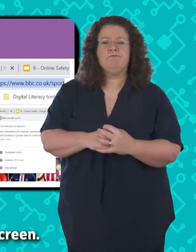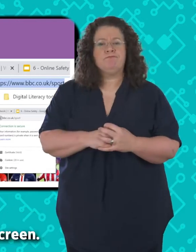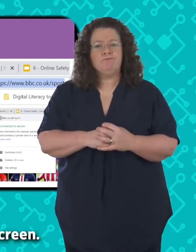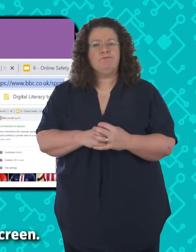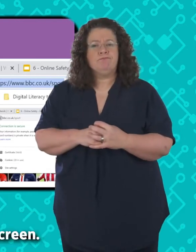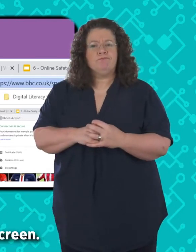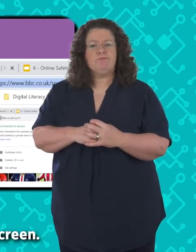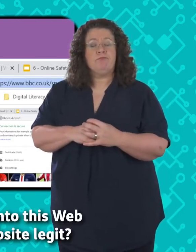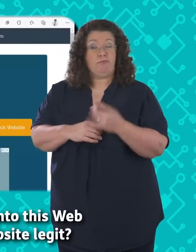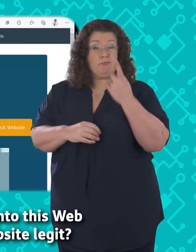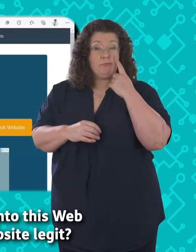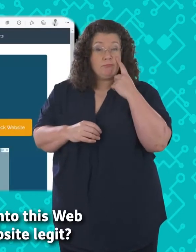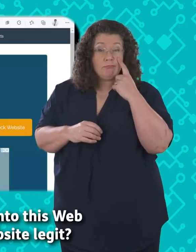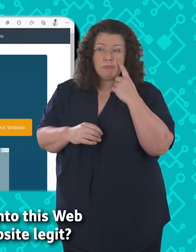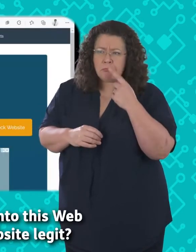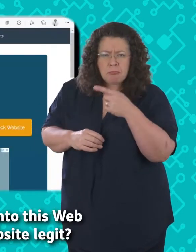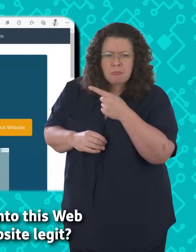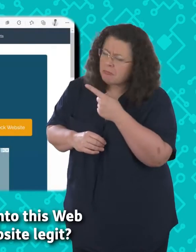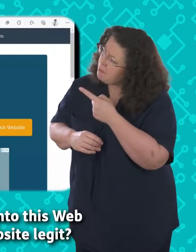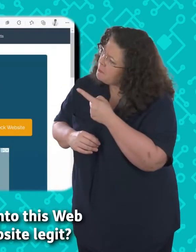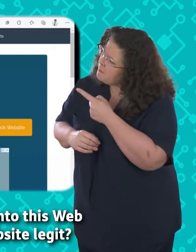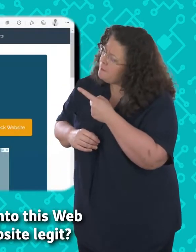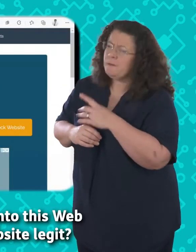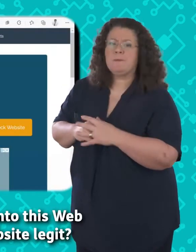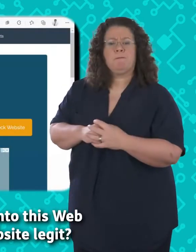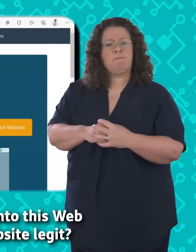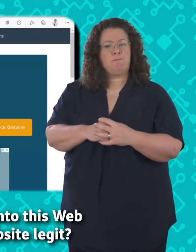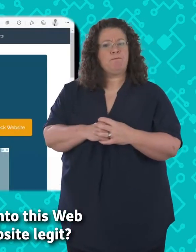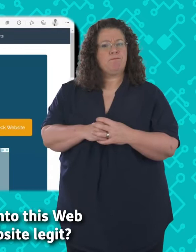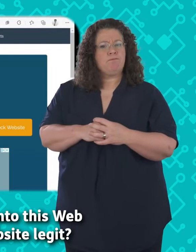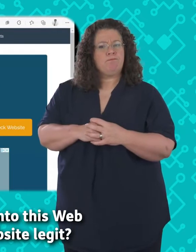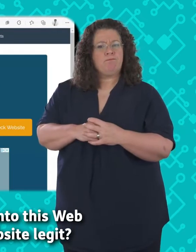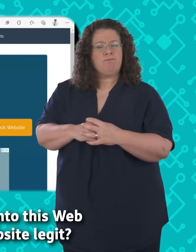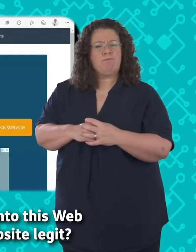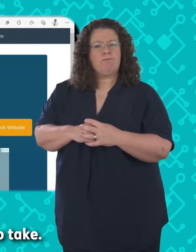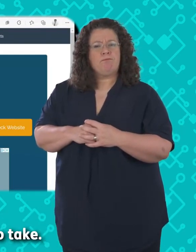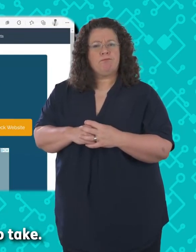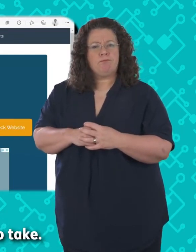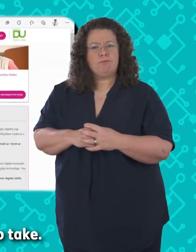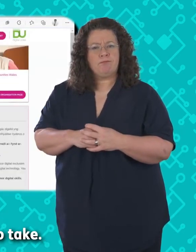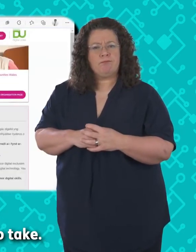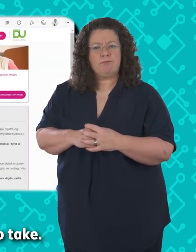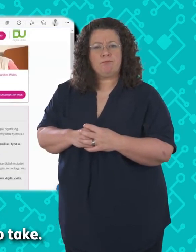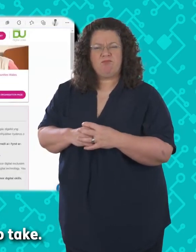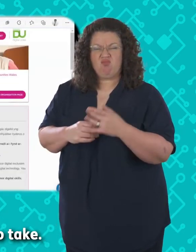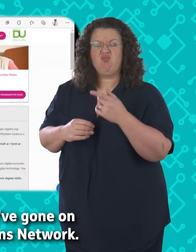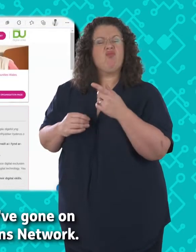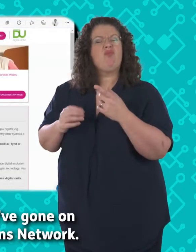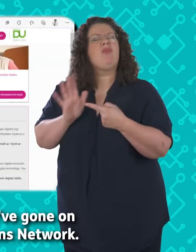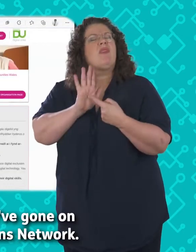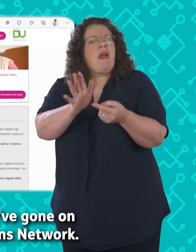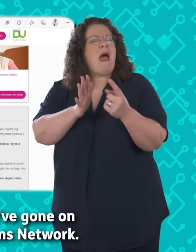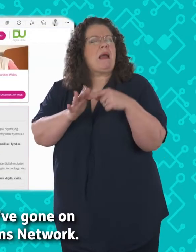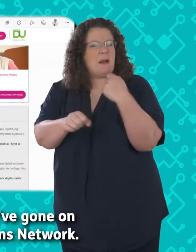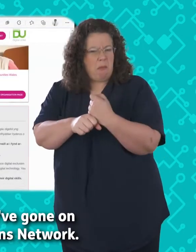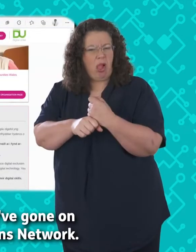Share my screen, and I'm going to go onto this website. Is that website legit? I'm going to take a website